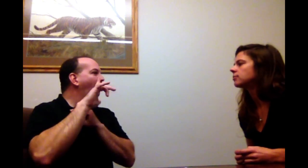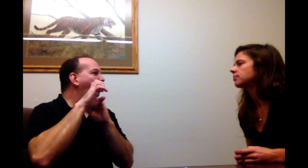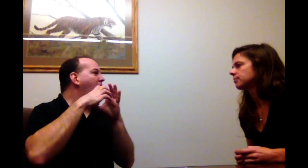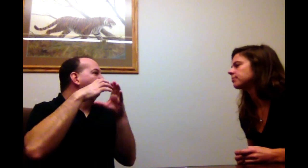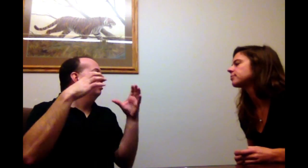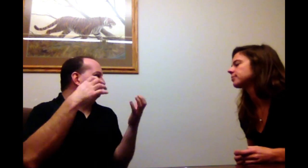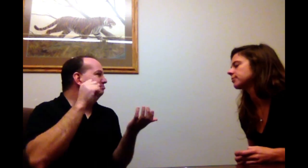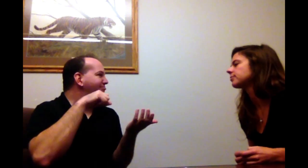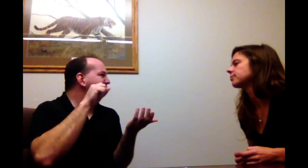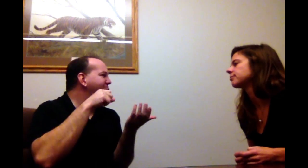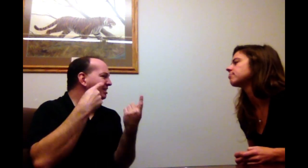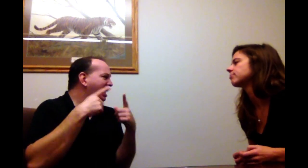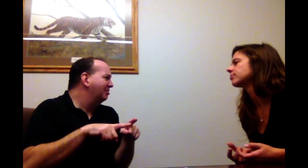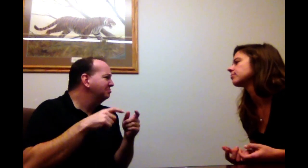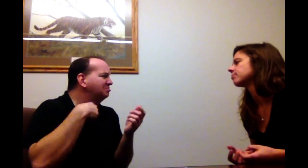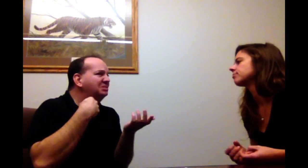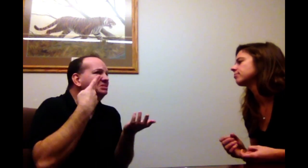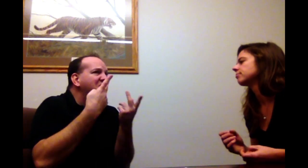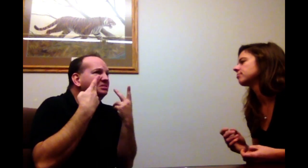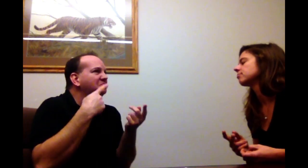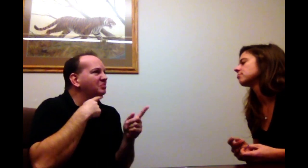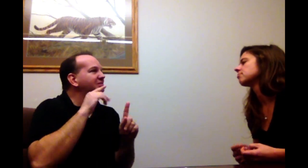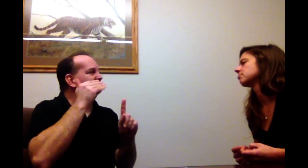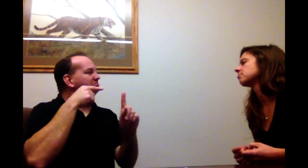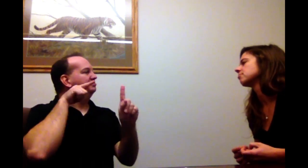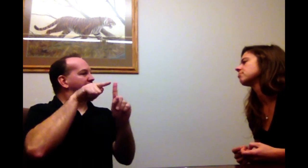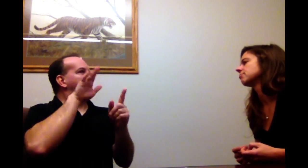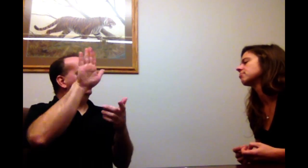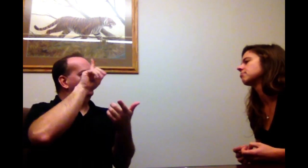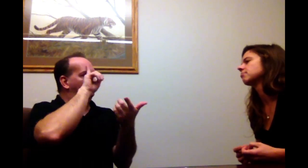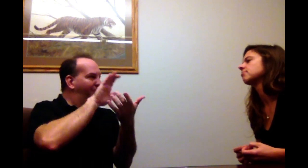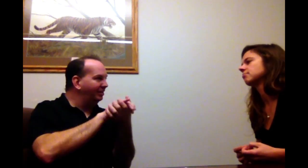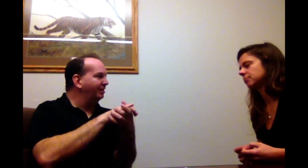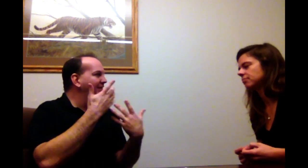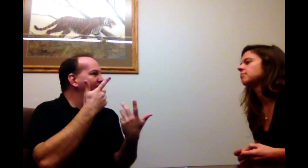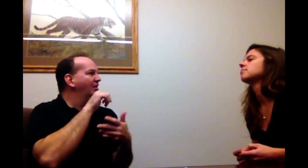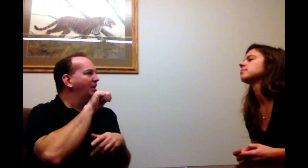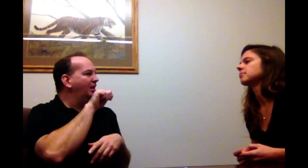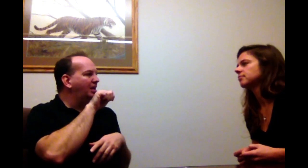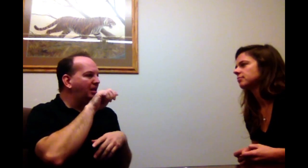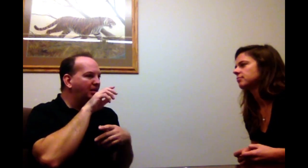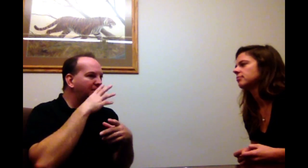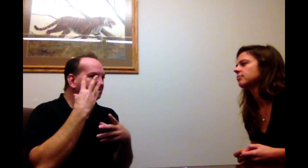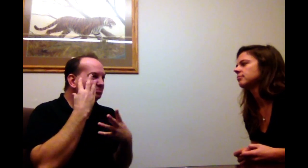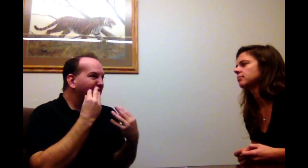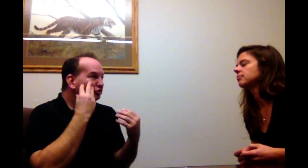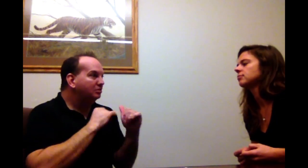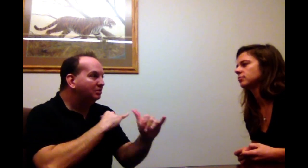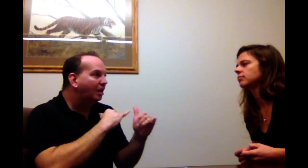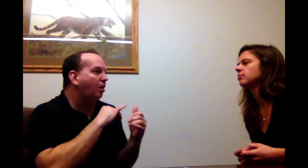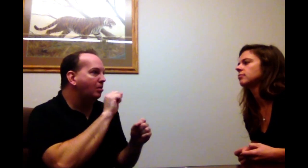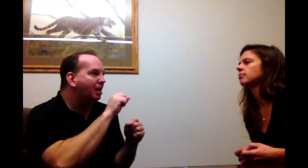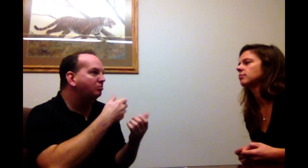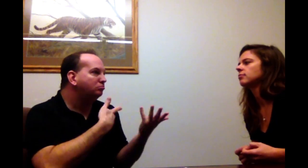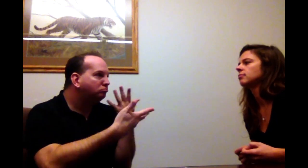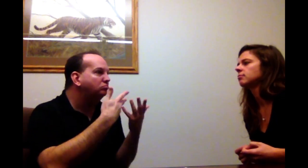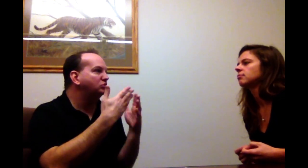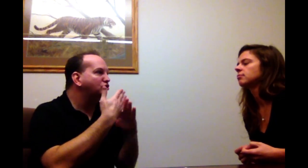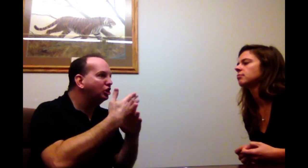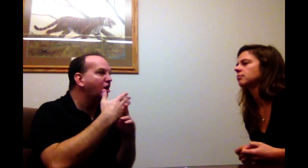happen. It depends on the deaf person's beliefs. If they share the same experiences and communication, then they can